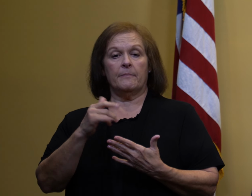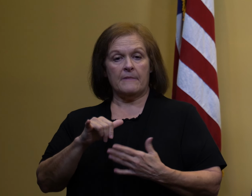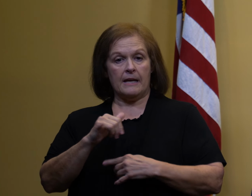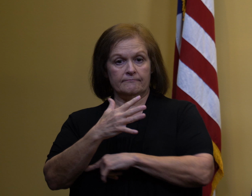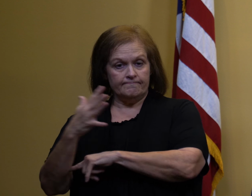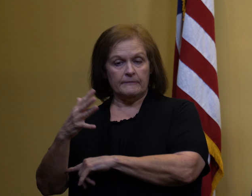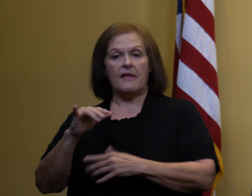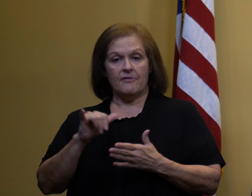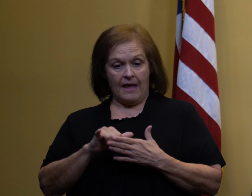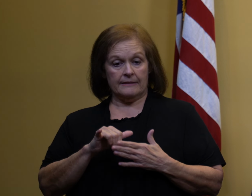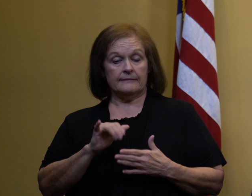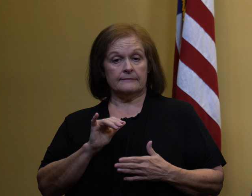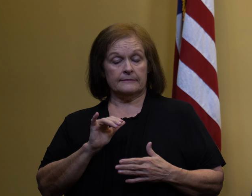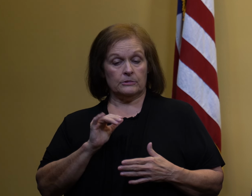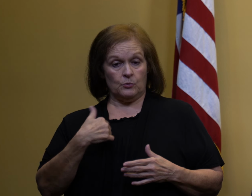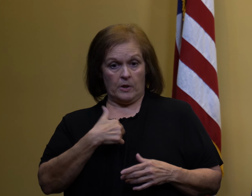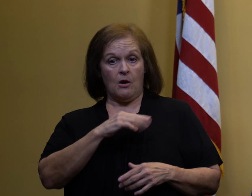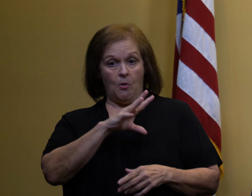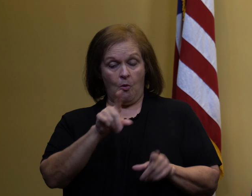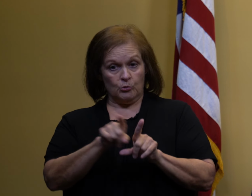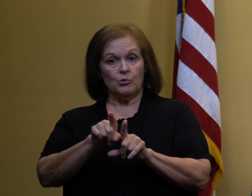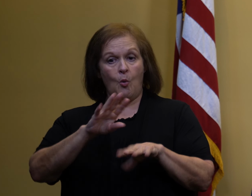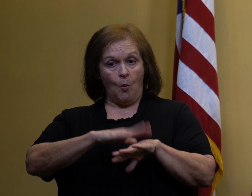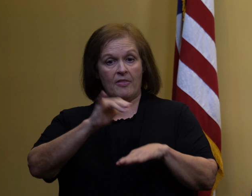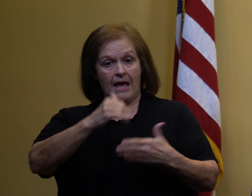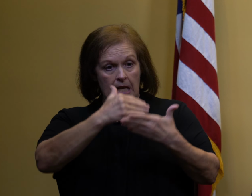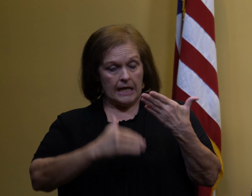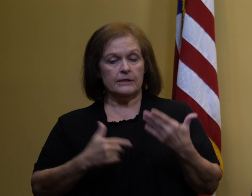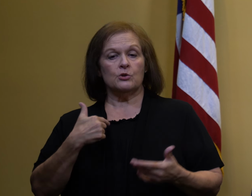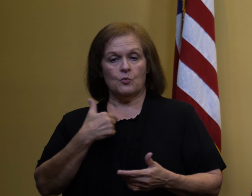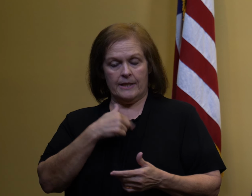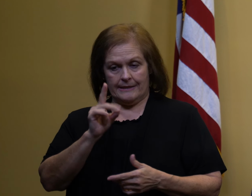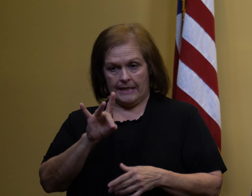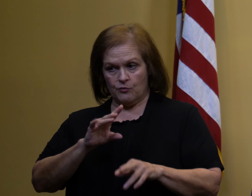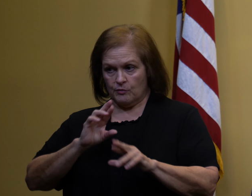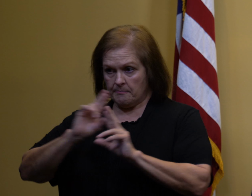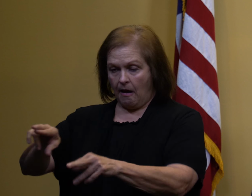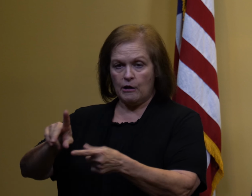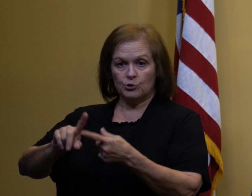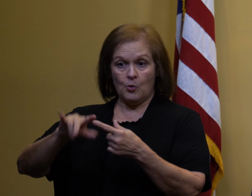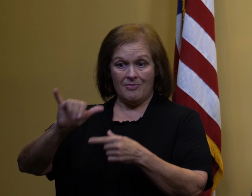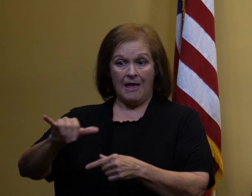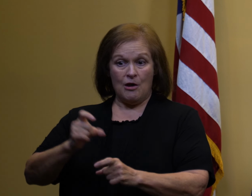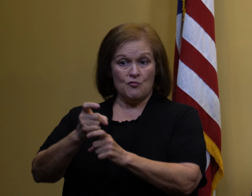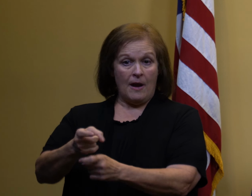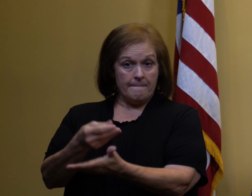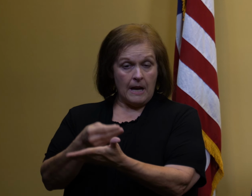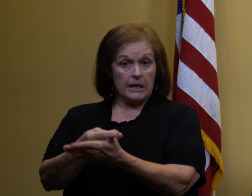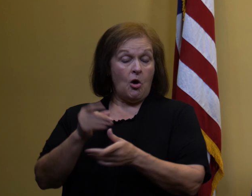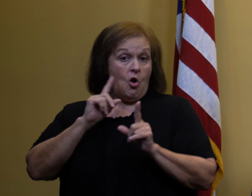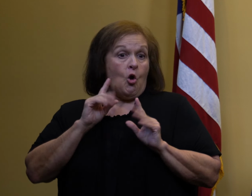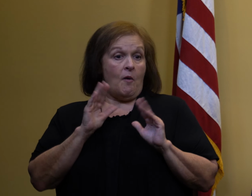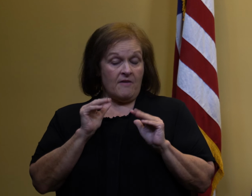that list as a priority city. And again, we did respond to the grant proposals. We submitted, and hopefully we will be on